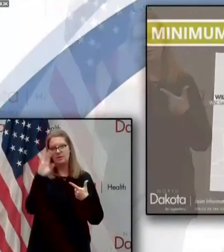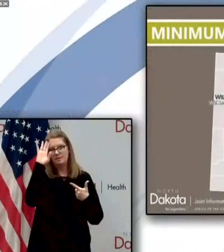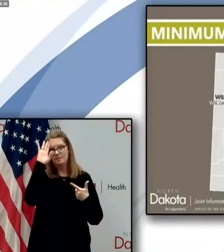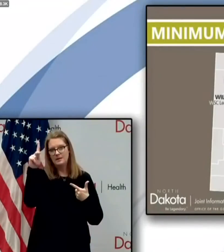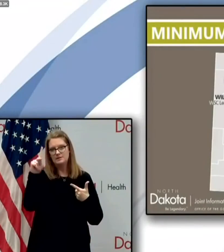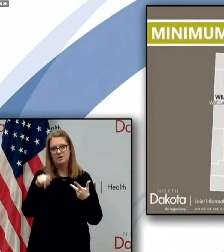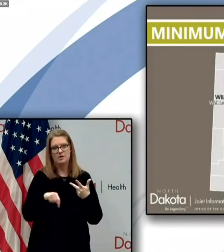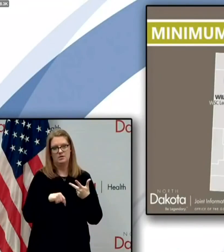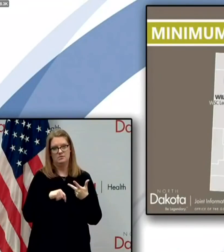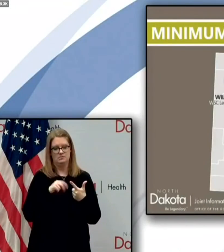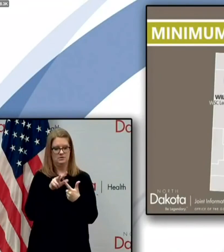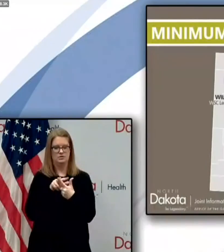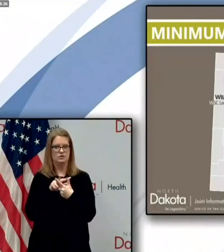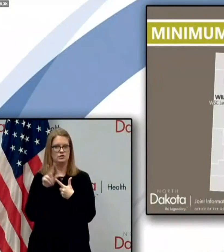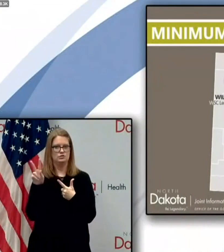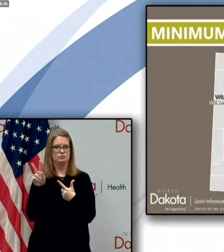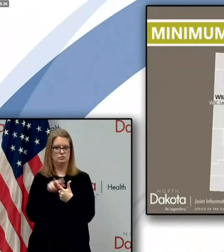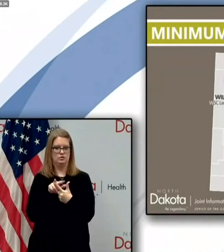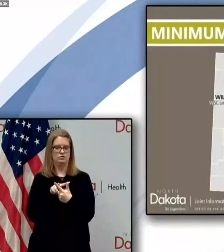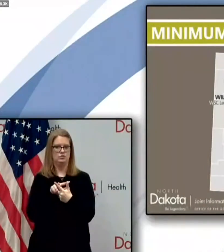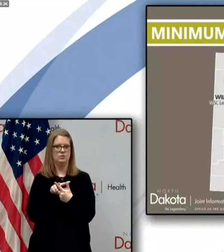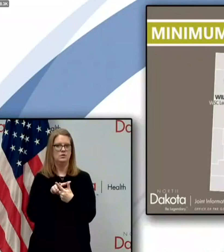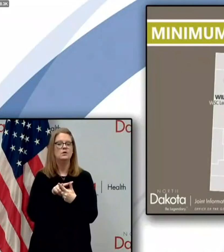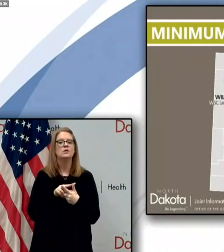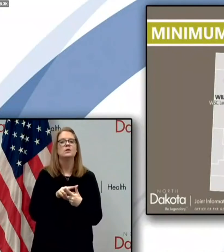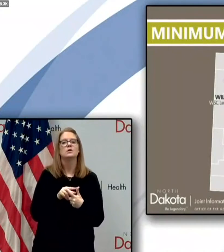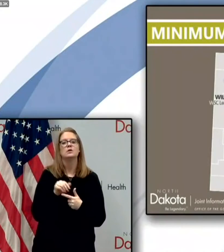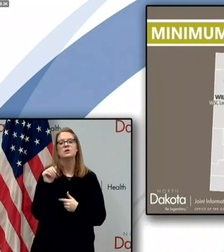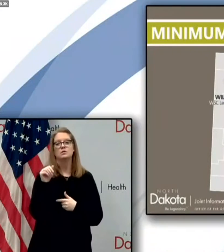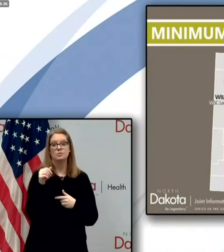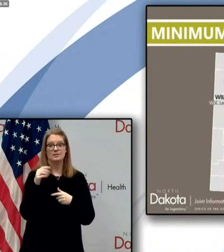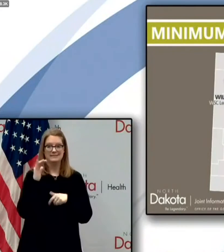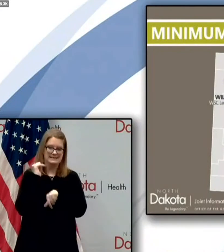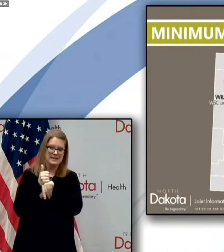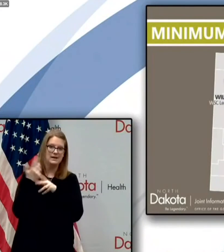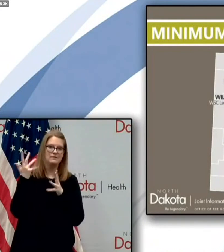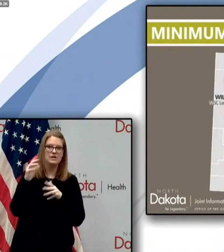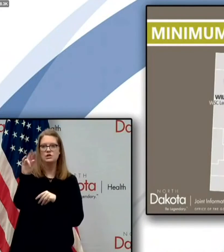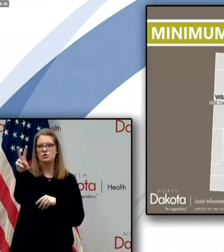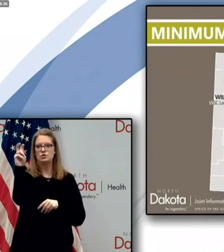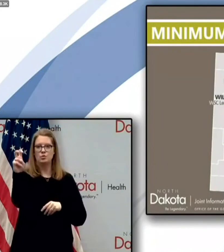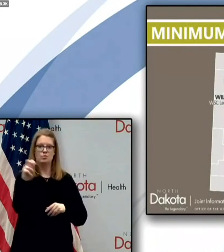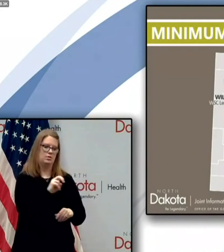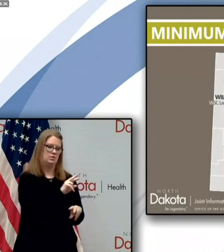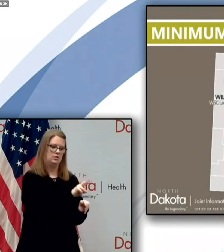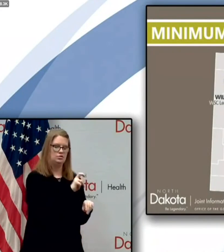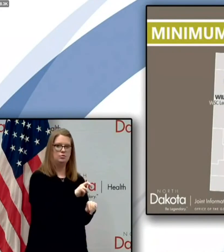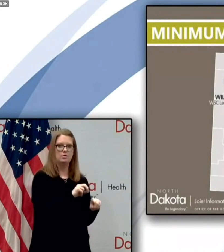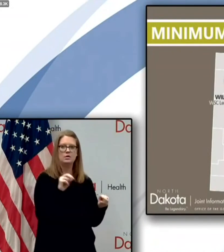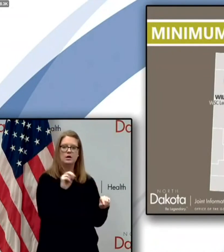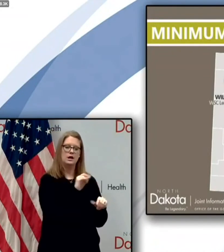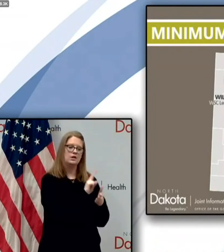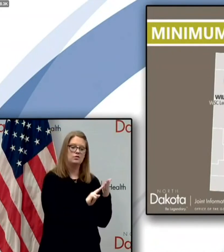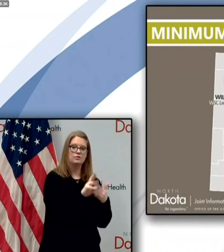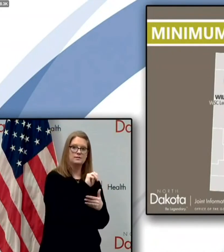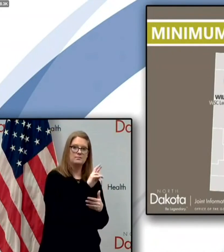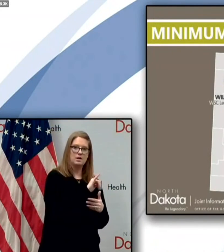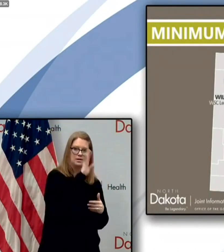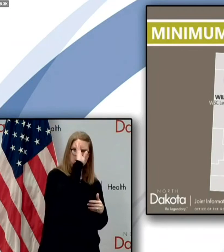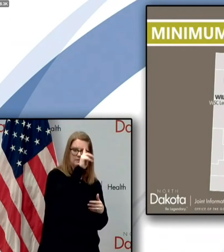North Dakota. We have pre-positioned 200 beds at the Fargo Dome and at University of Mary in